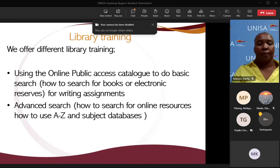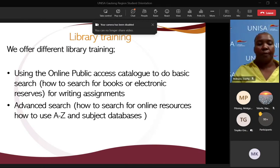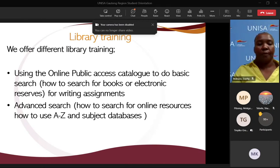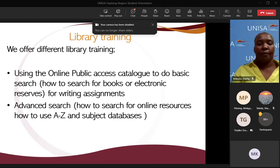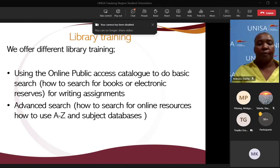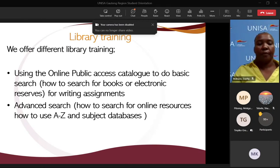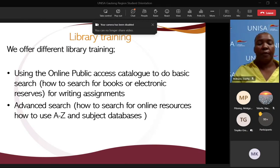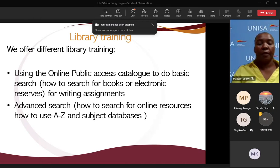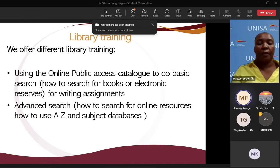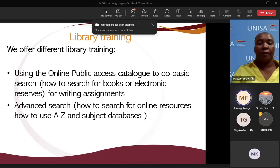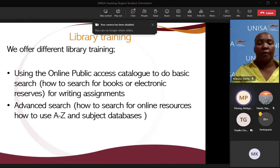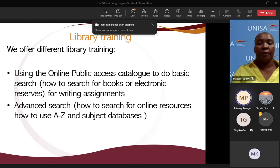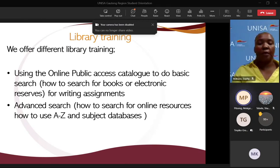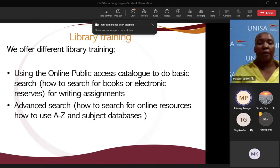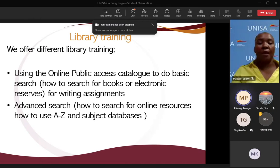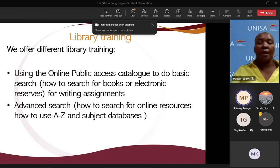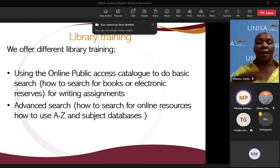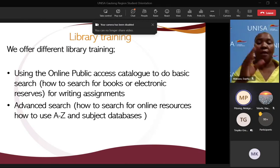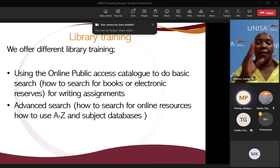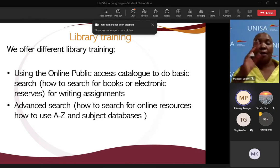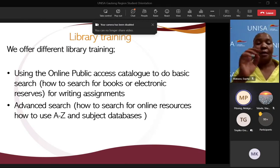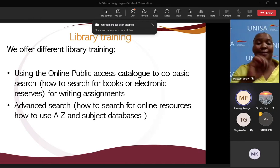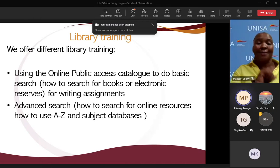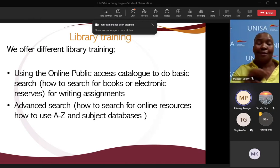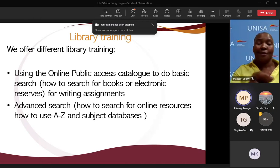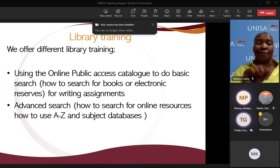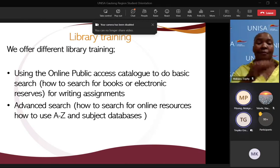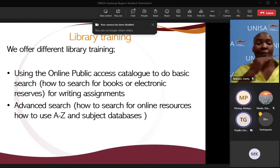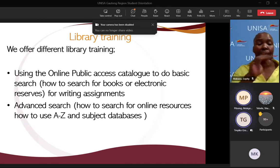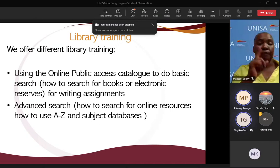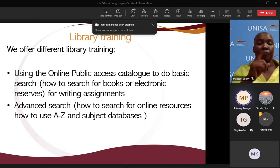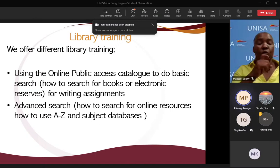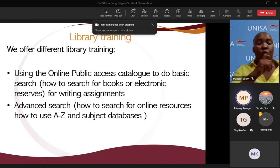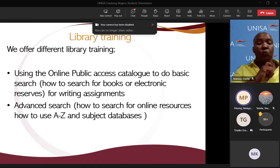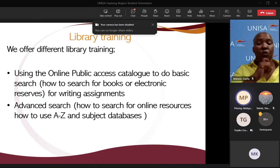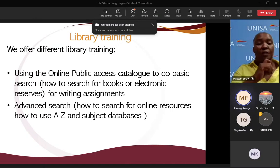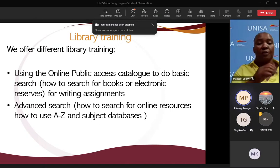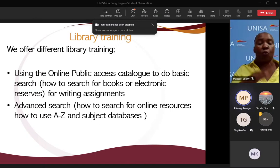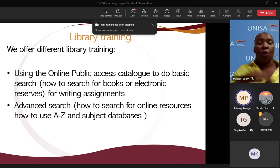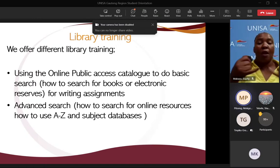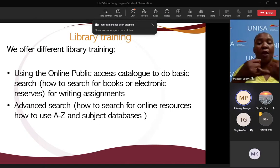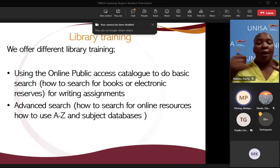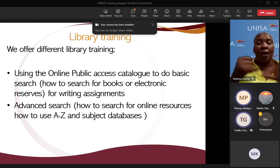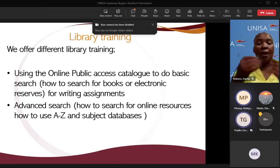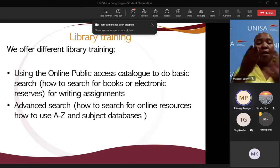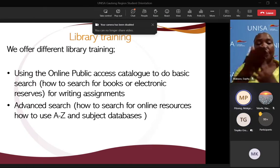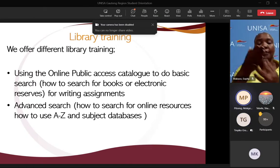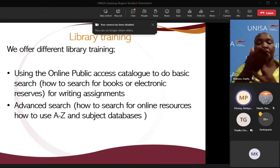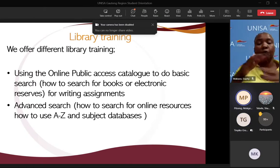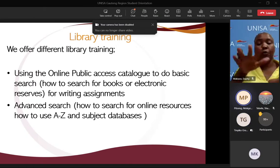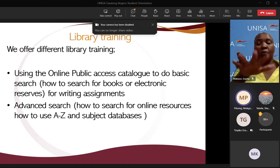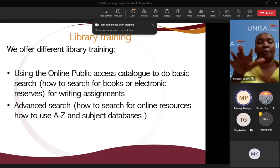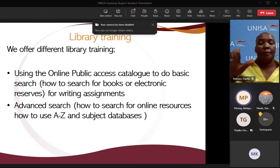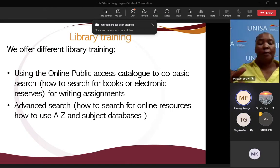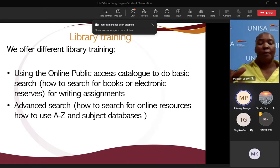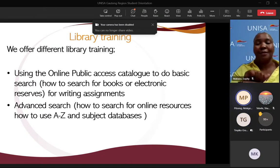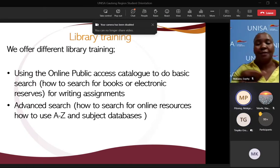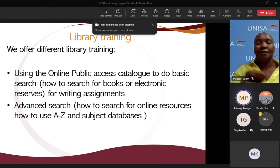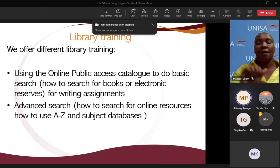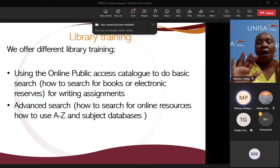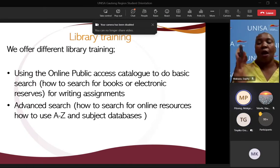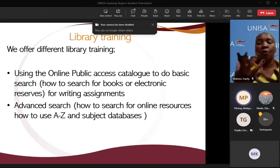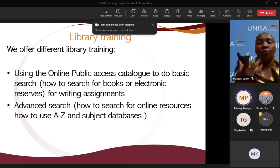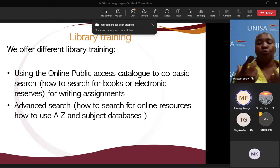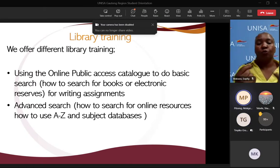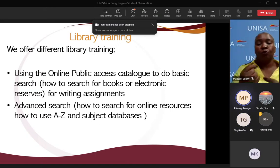okay and then the library training we use online public access to train students on how to do